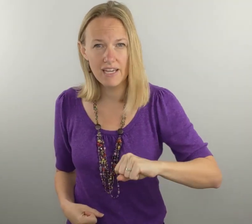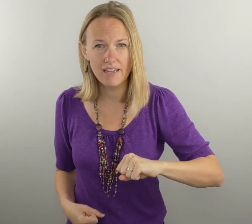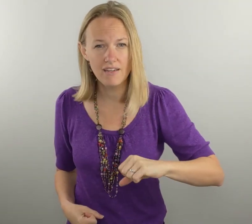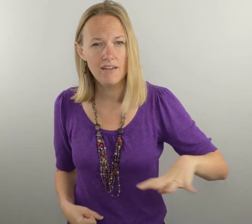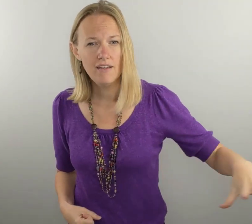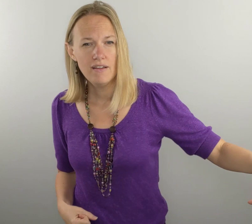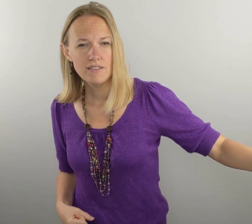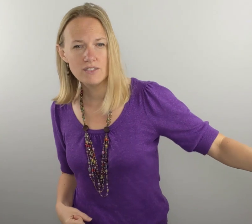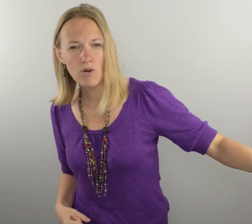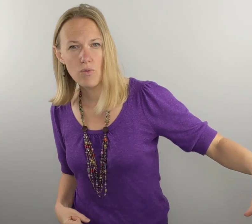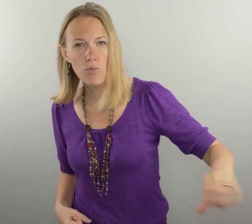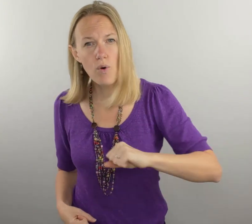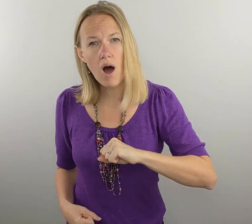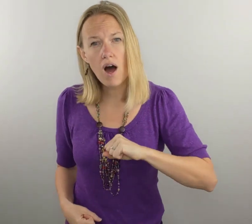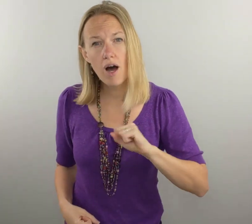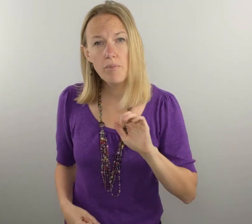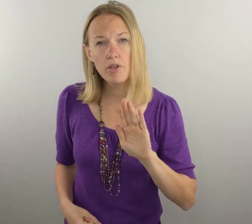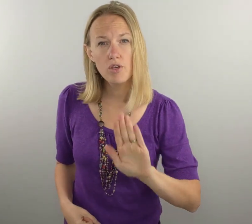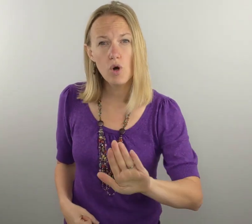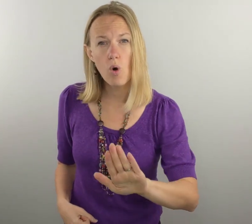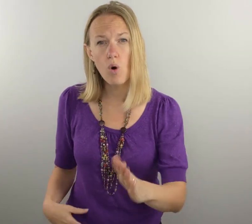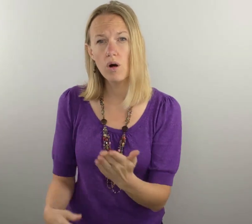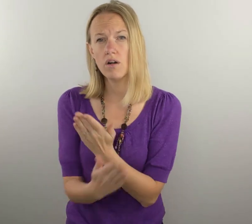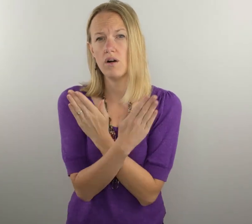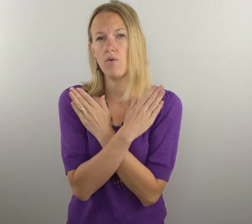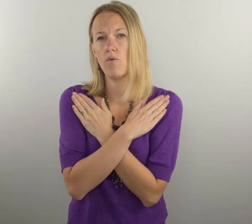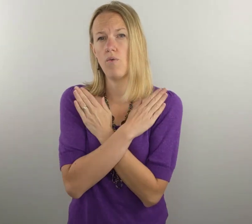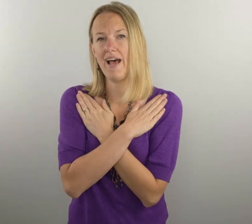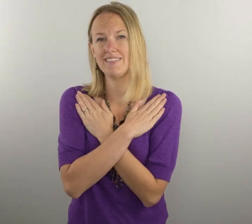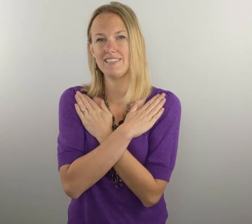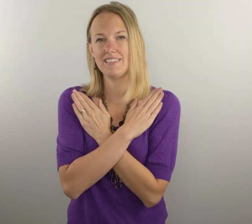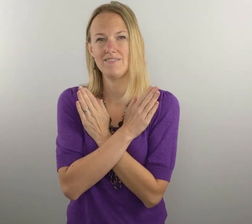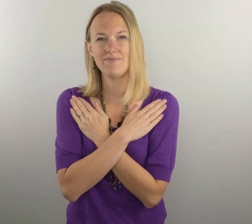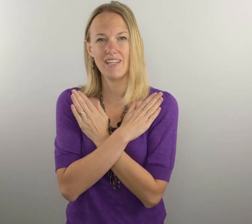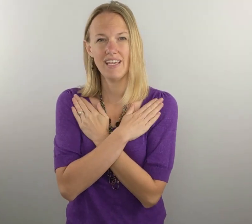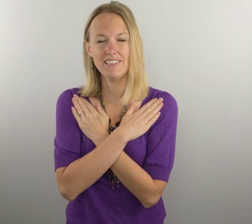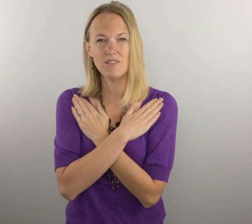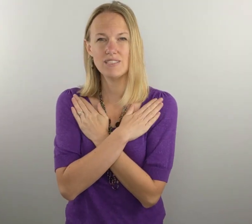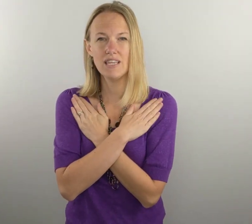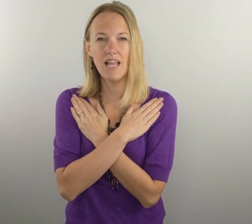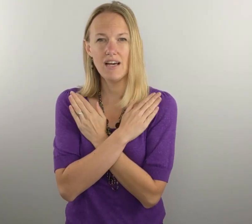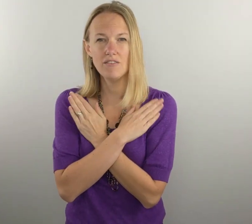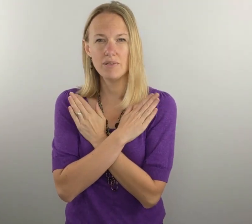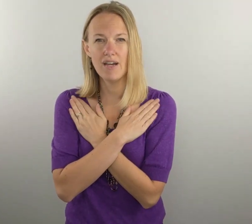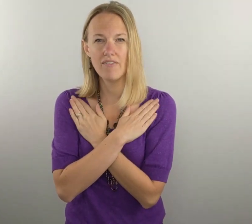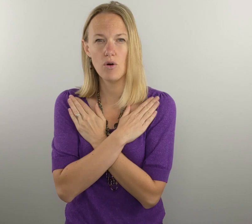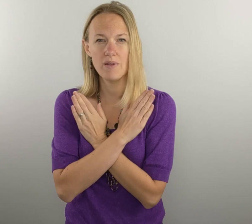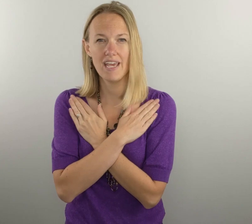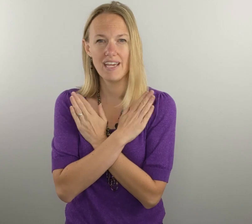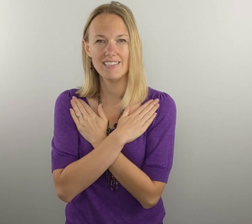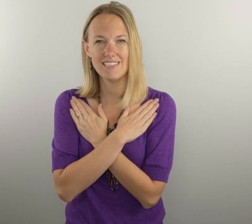Okay, so rob your rest. Okay, so it's love, but you have open hands and you're